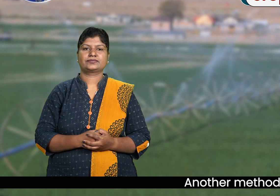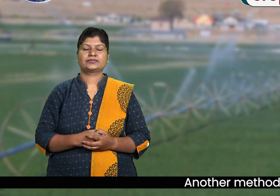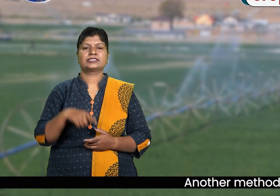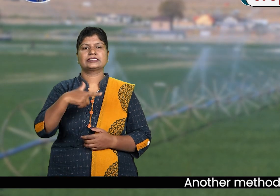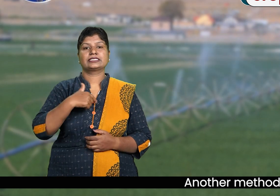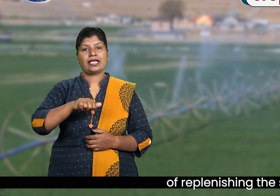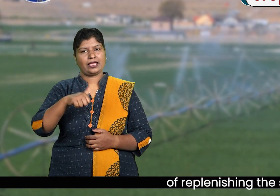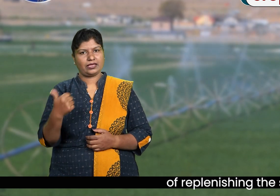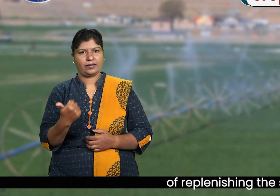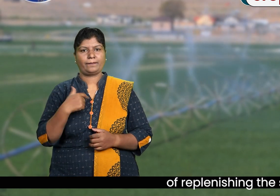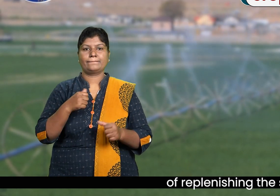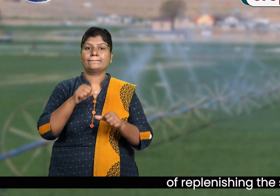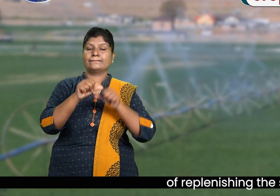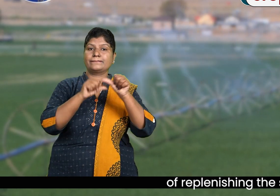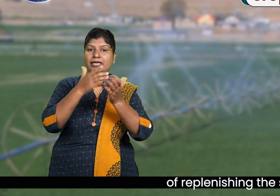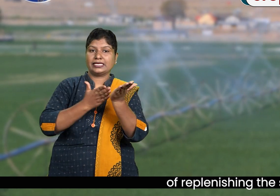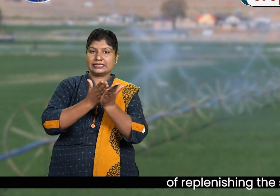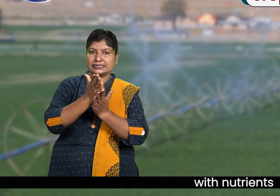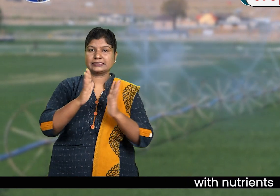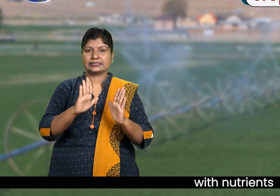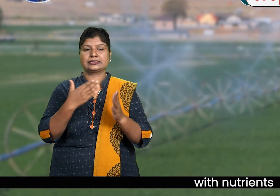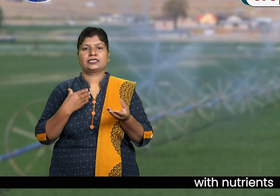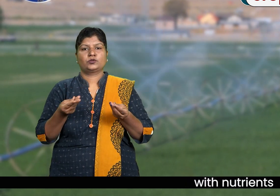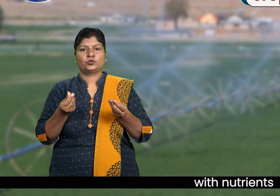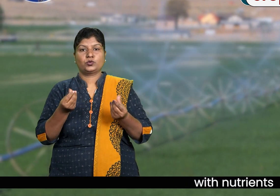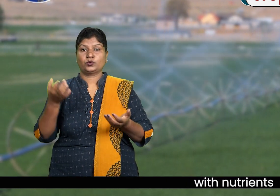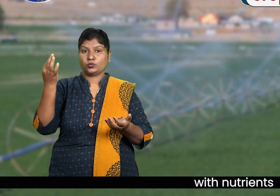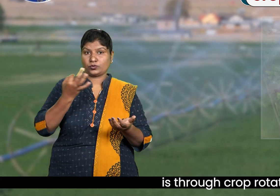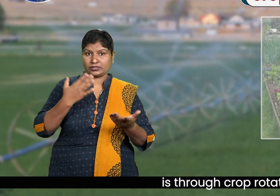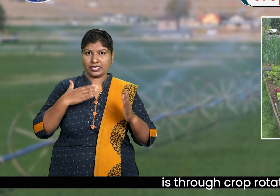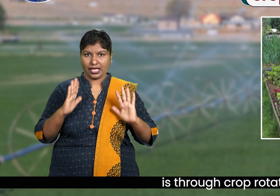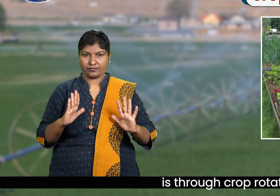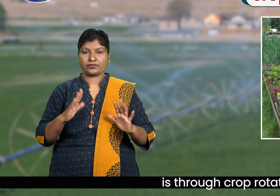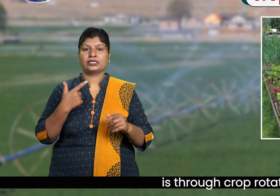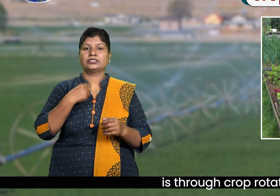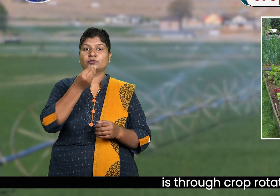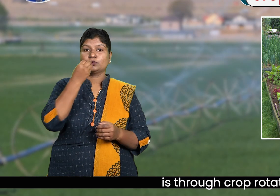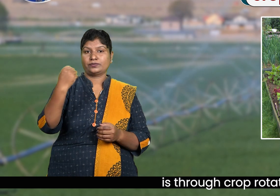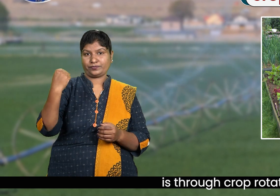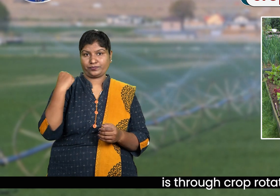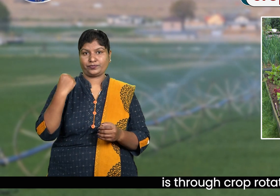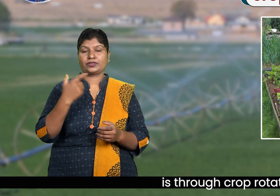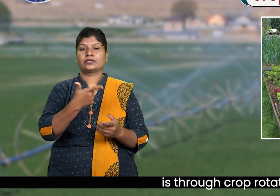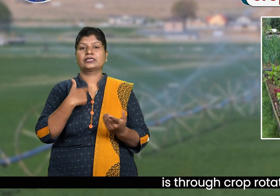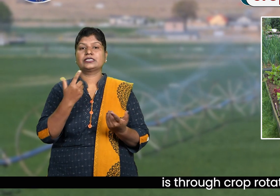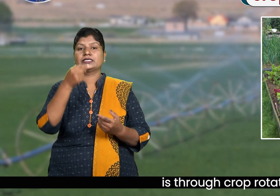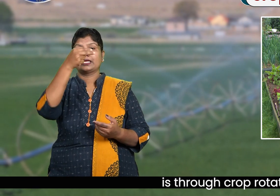Another method of replenishing the soil with nutrients is through crop